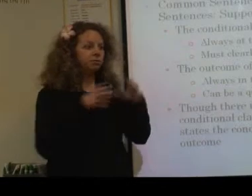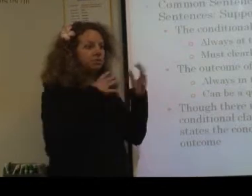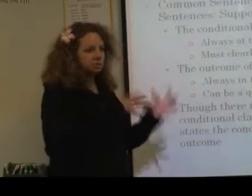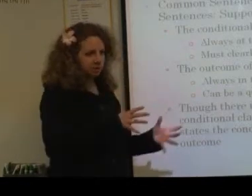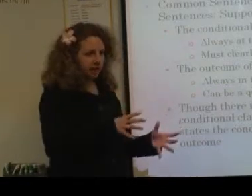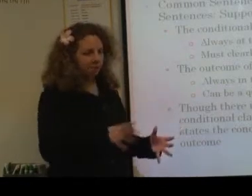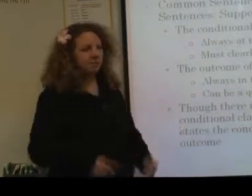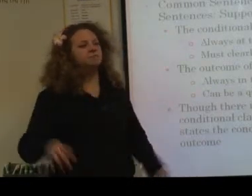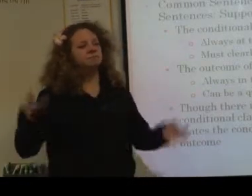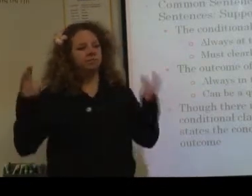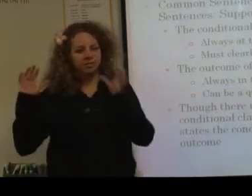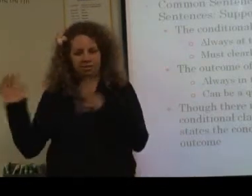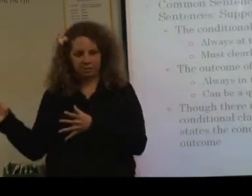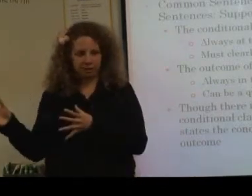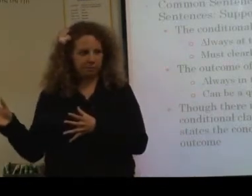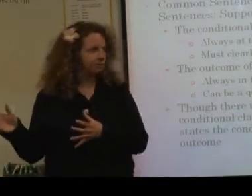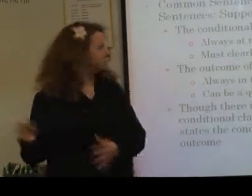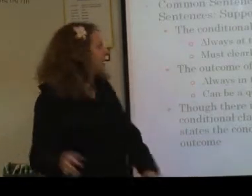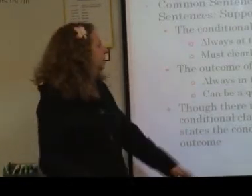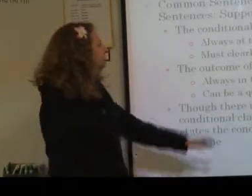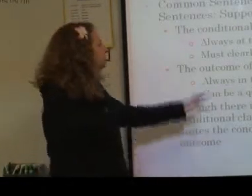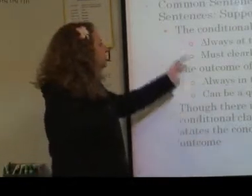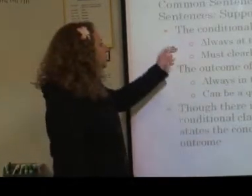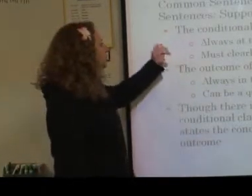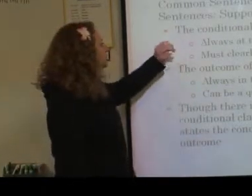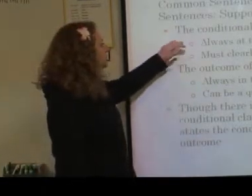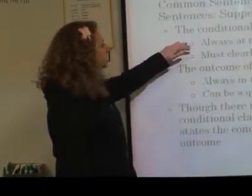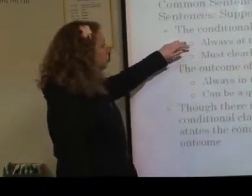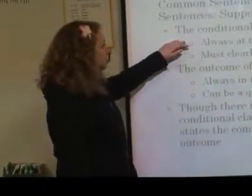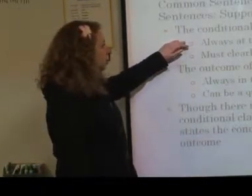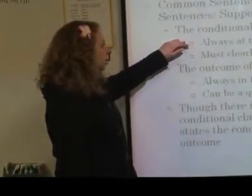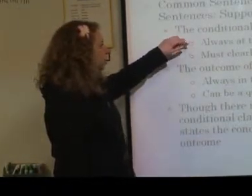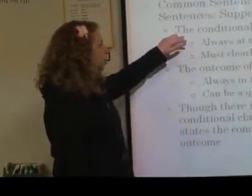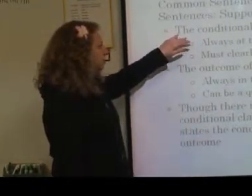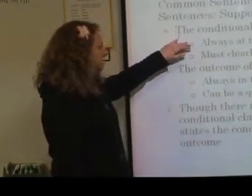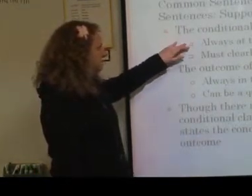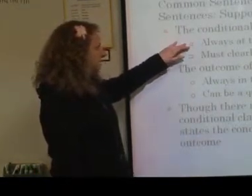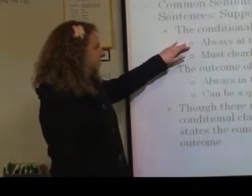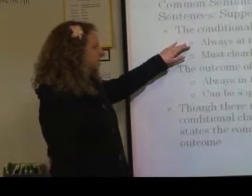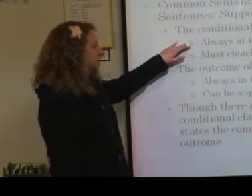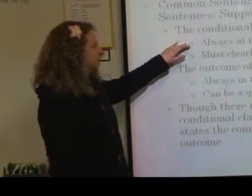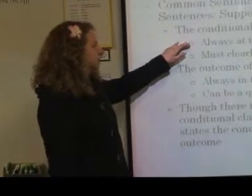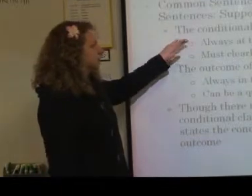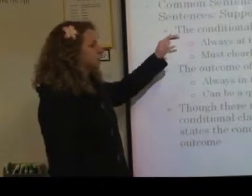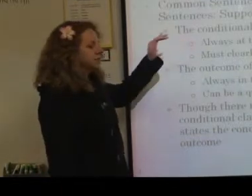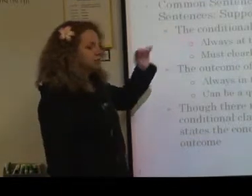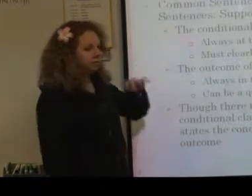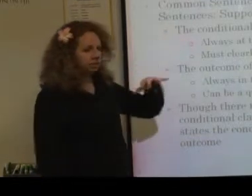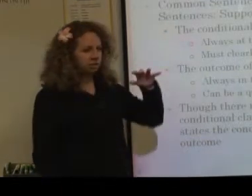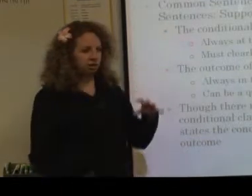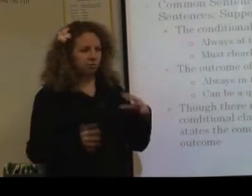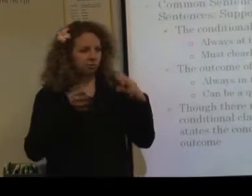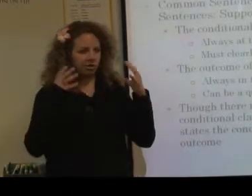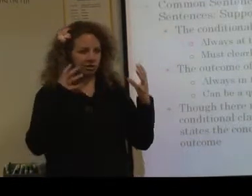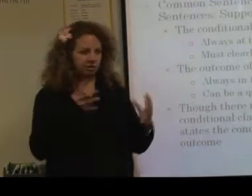Suppose this were to happen, then this will happen, okay? So the conditional clause is always at the beginning of the sentence, and it must clearly describe what the